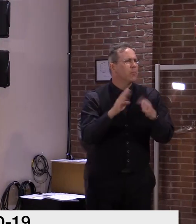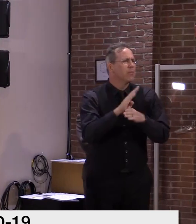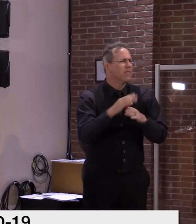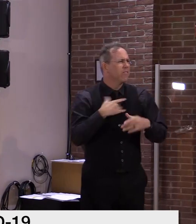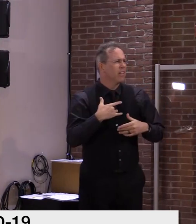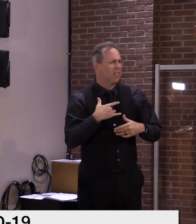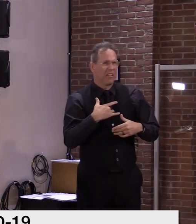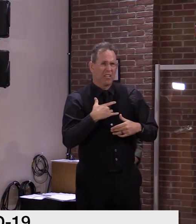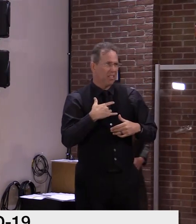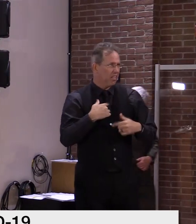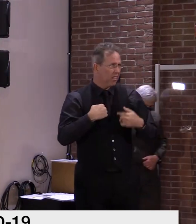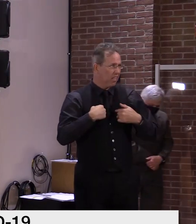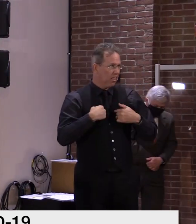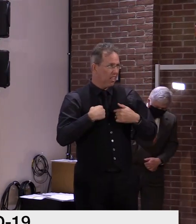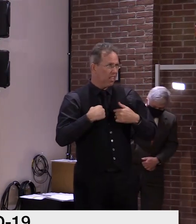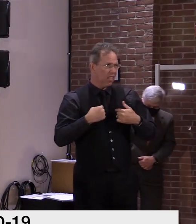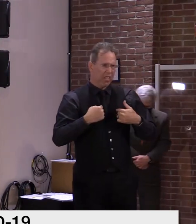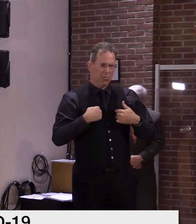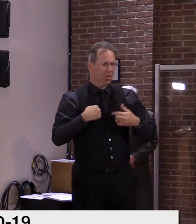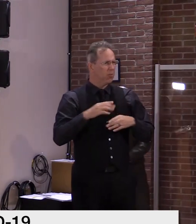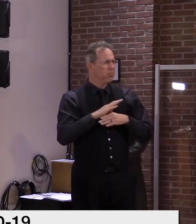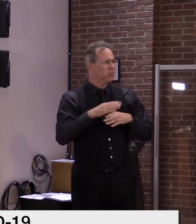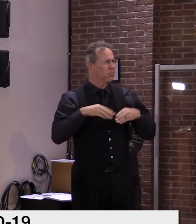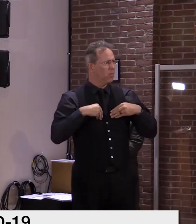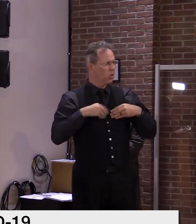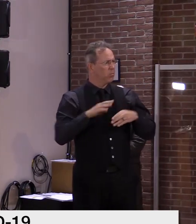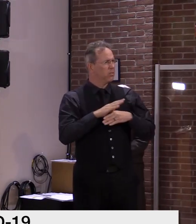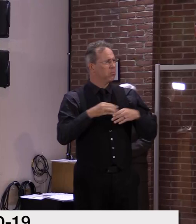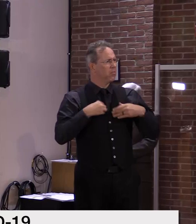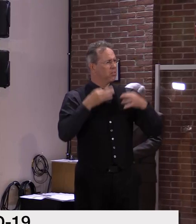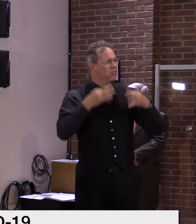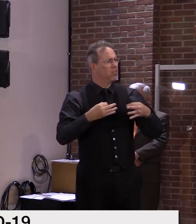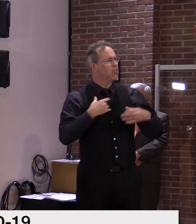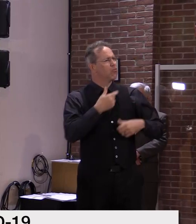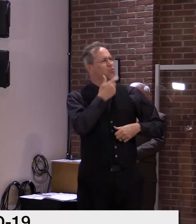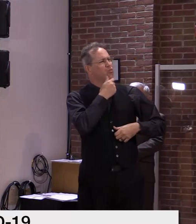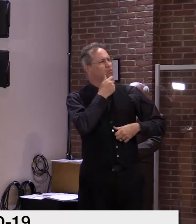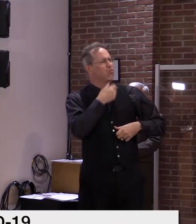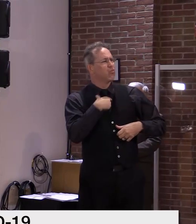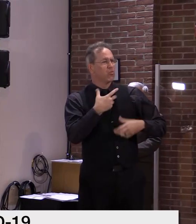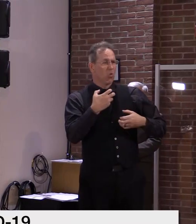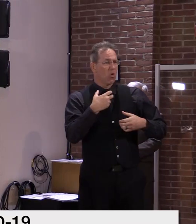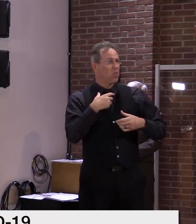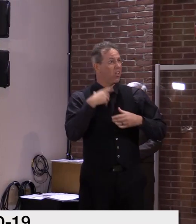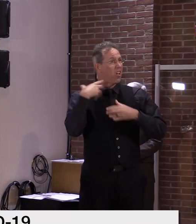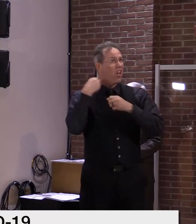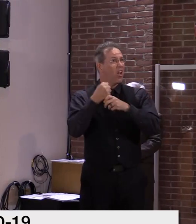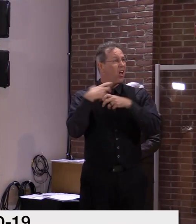think, and again, in healthcare, we've seen where many healthcare